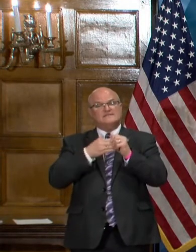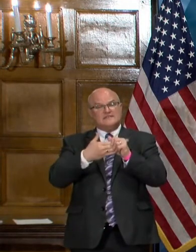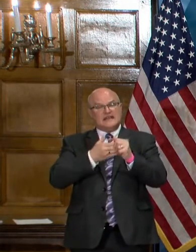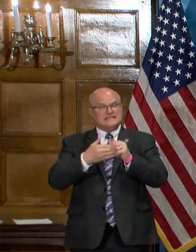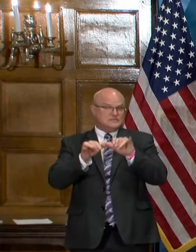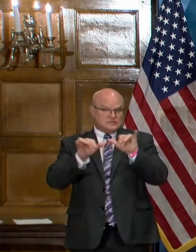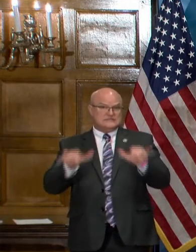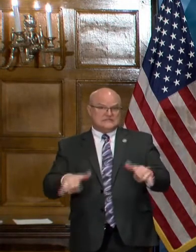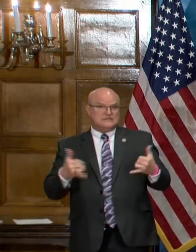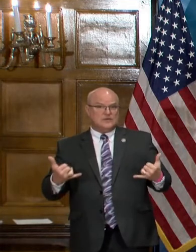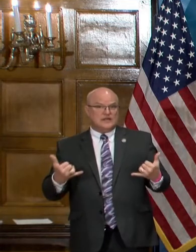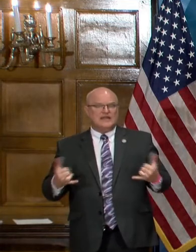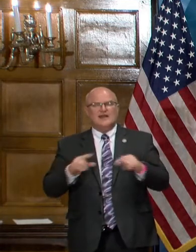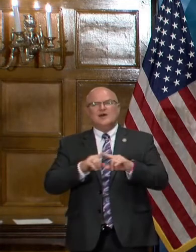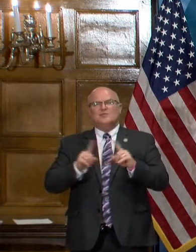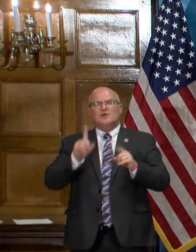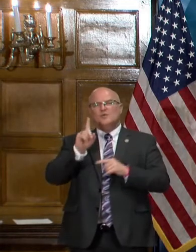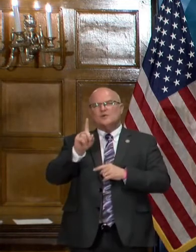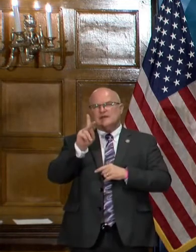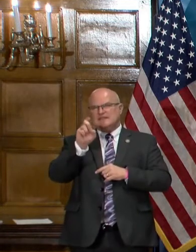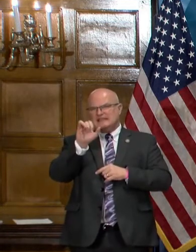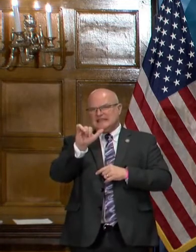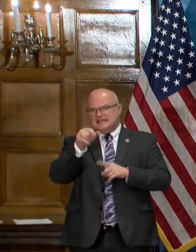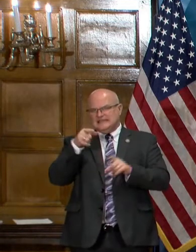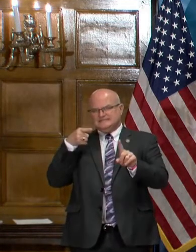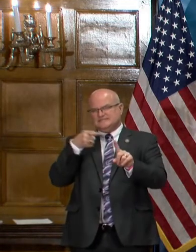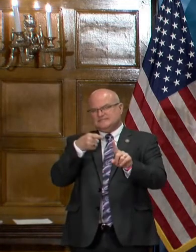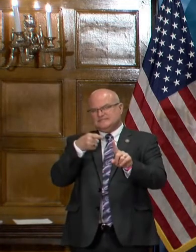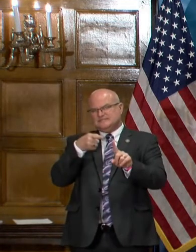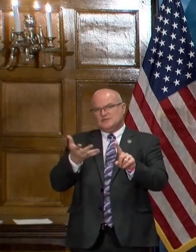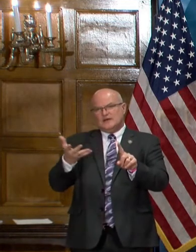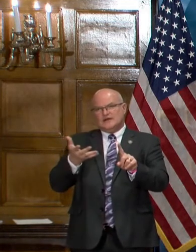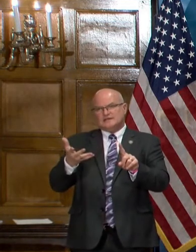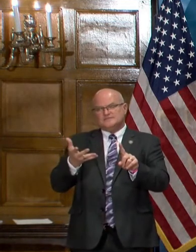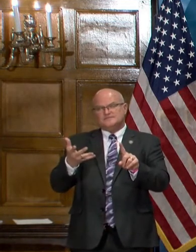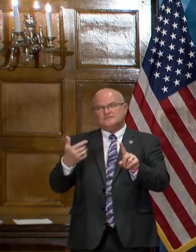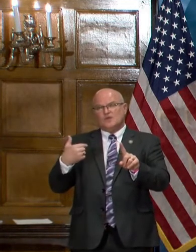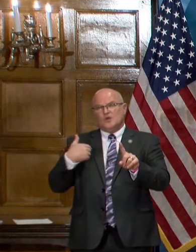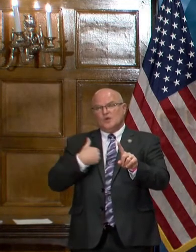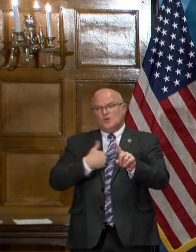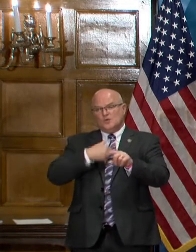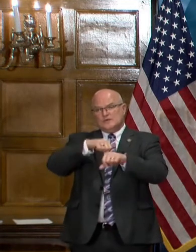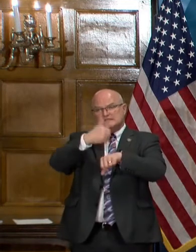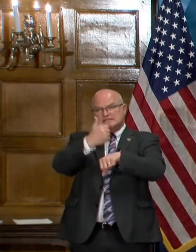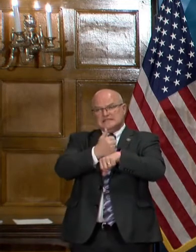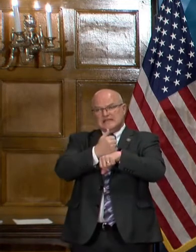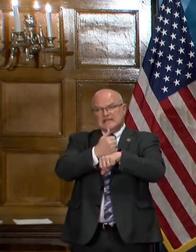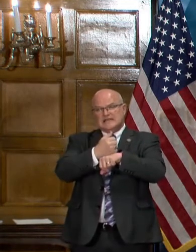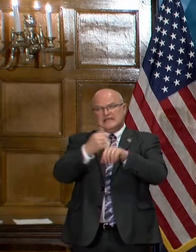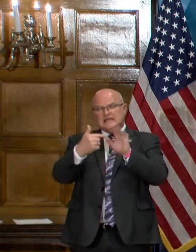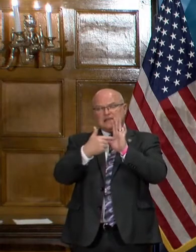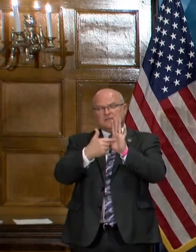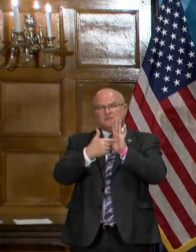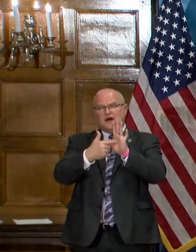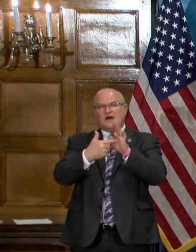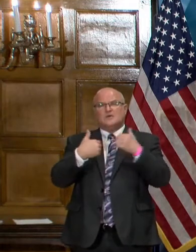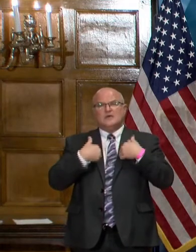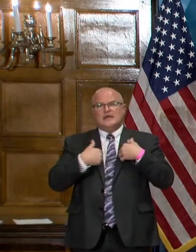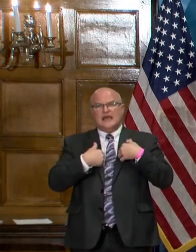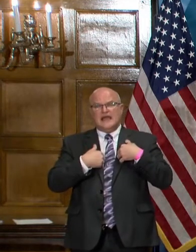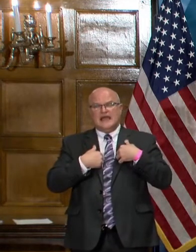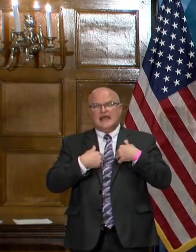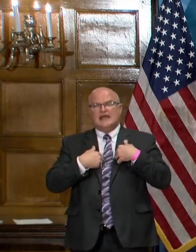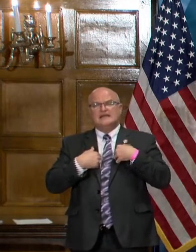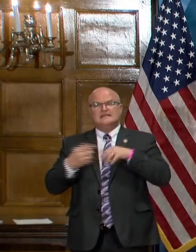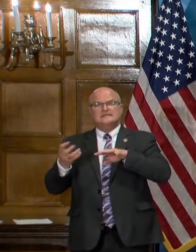system, but one of the key parts to this is that we set in the model that we had a consistent flow of